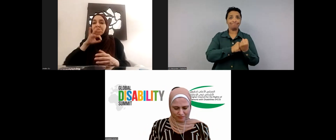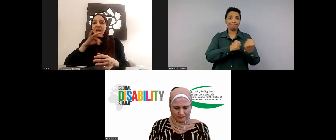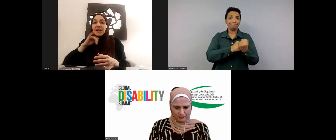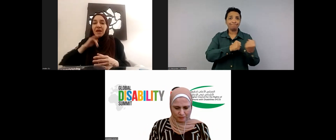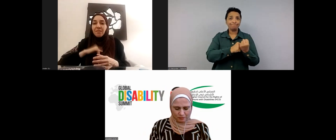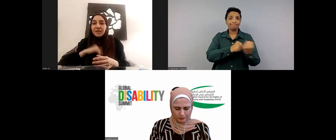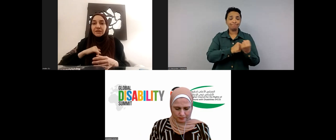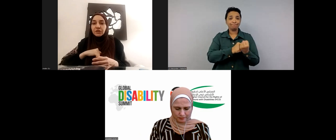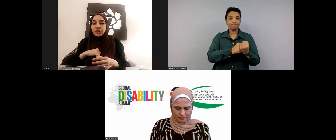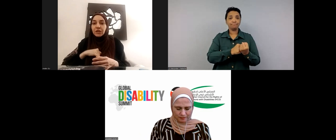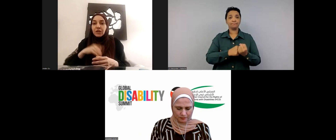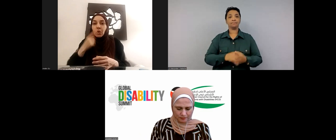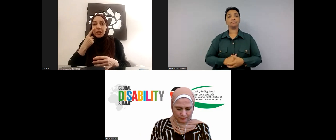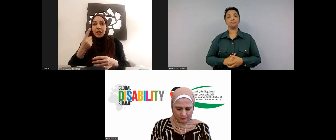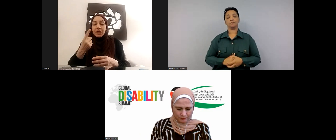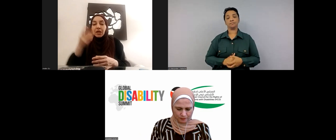disabilities,